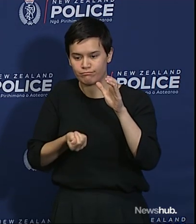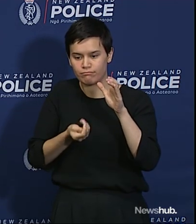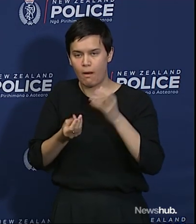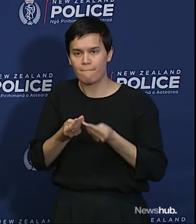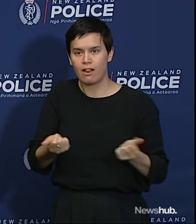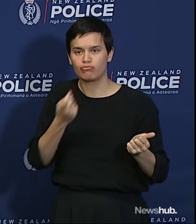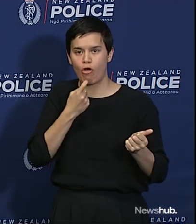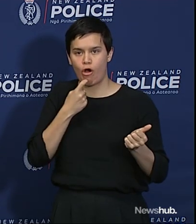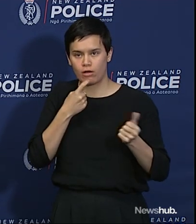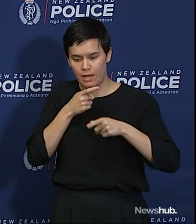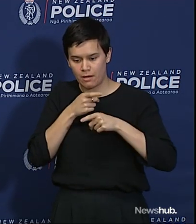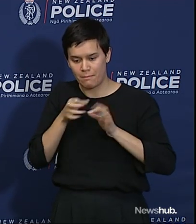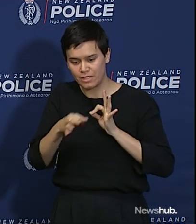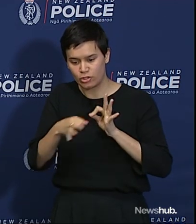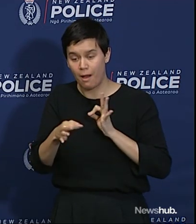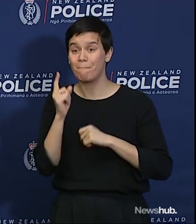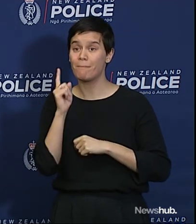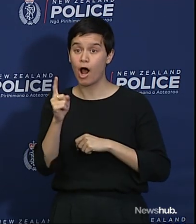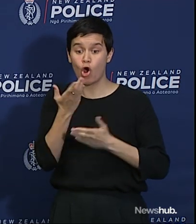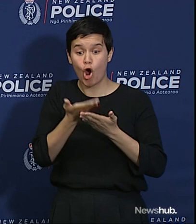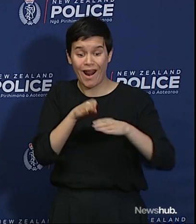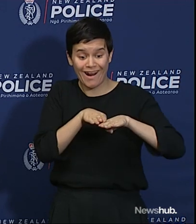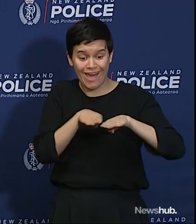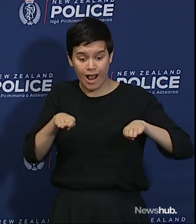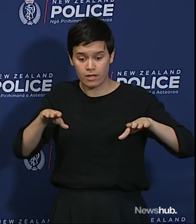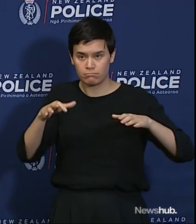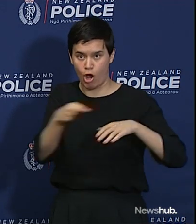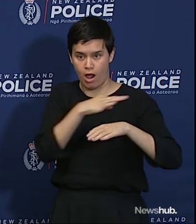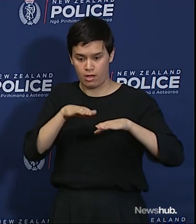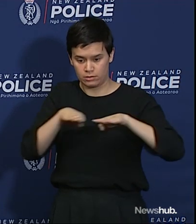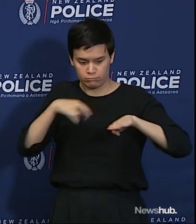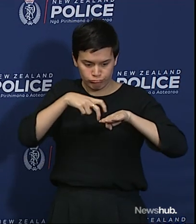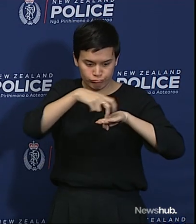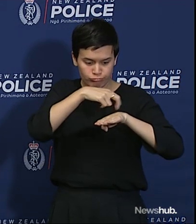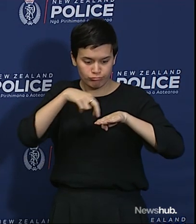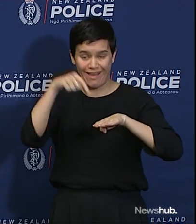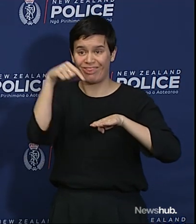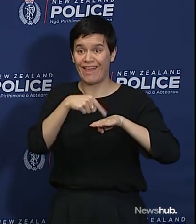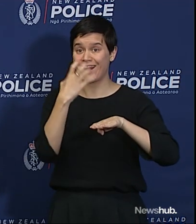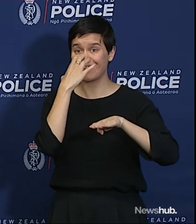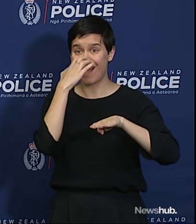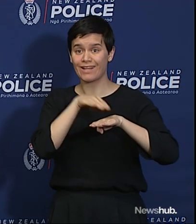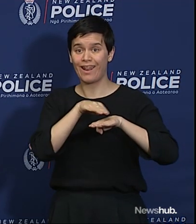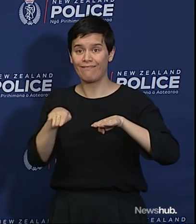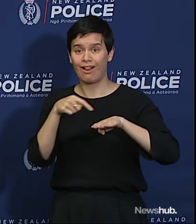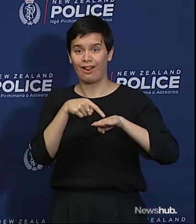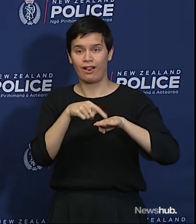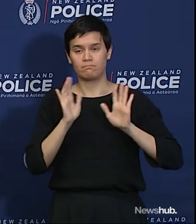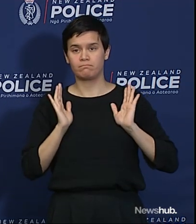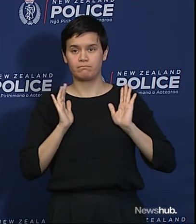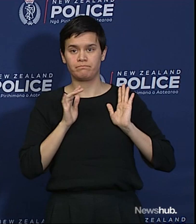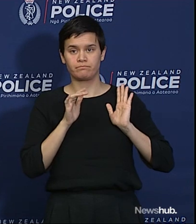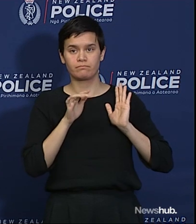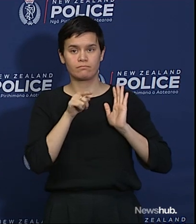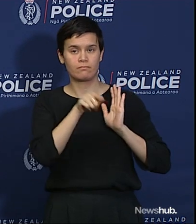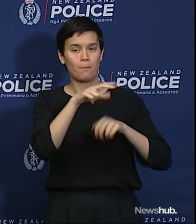on the island if they were there, is different. It's monitored differently and handled and assessed very differently,